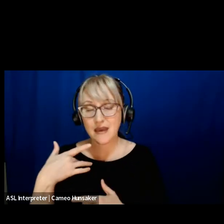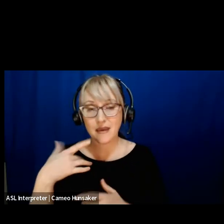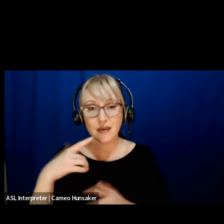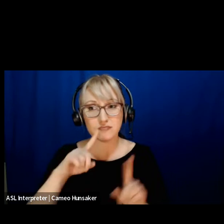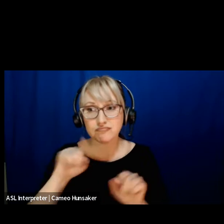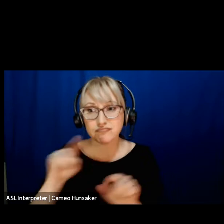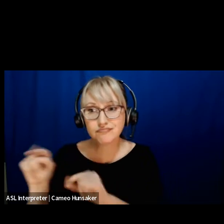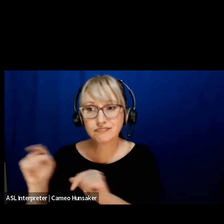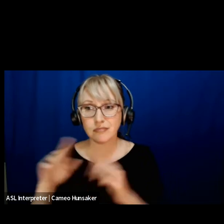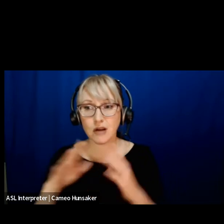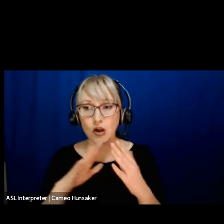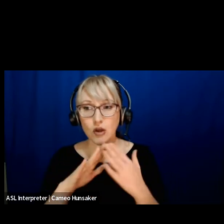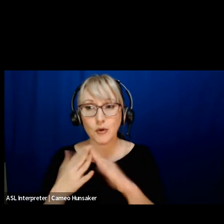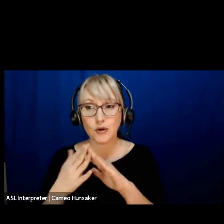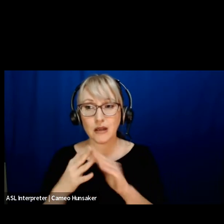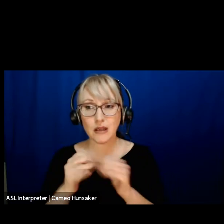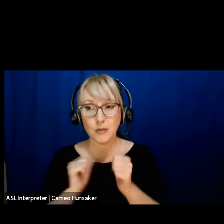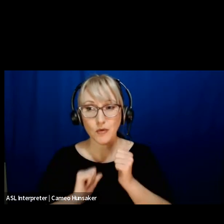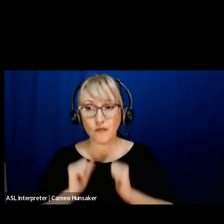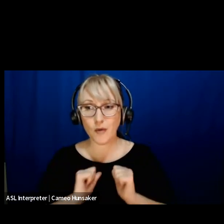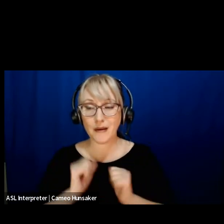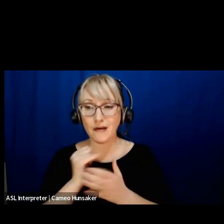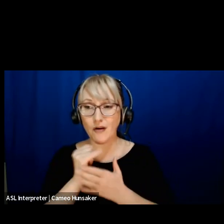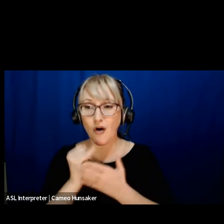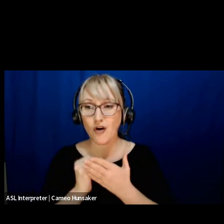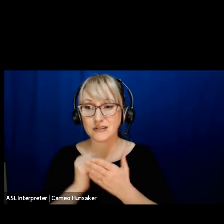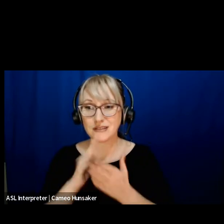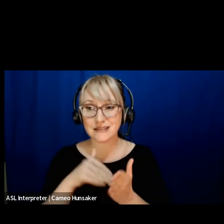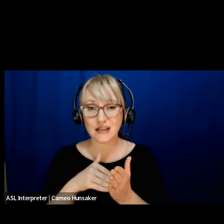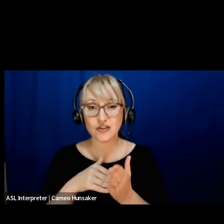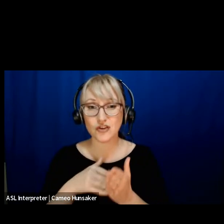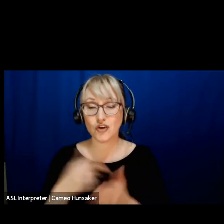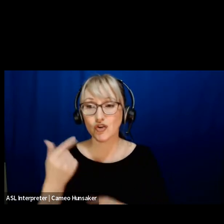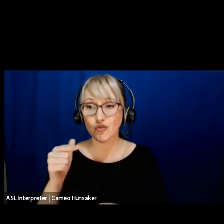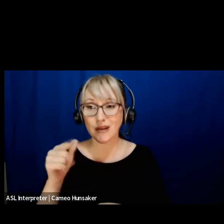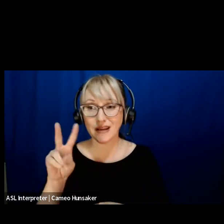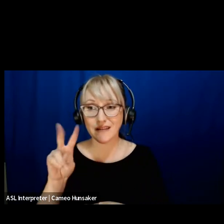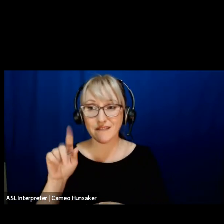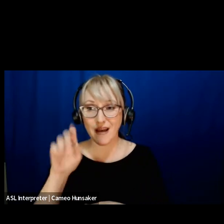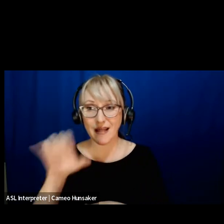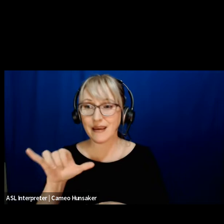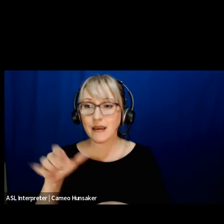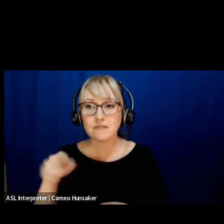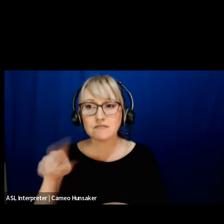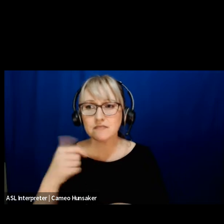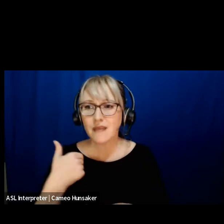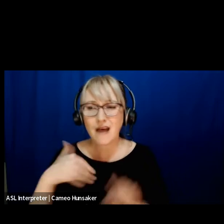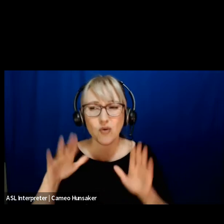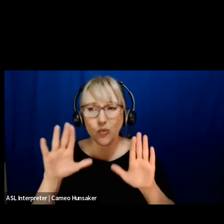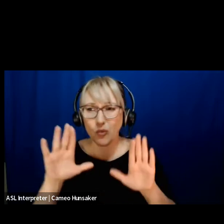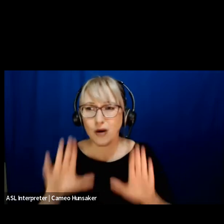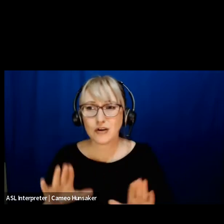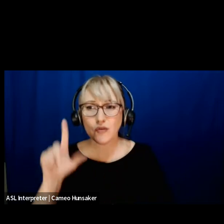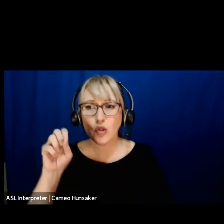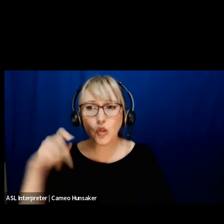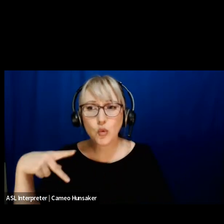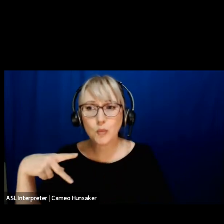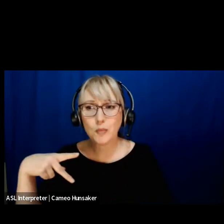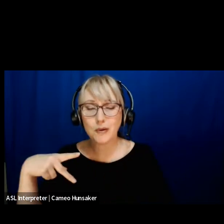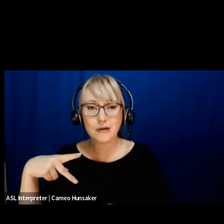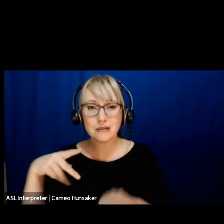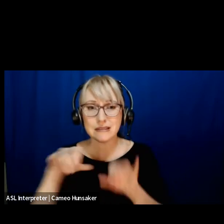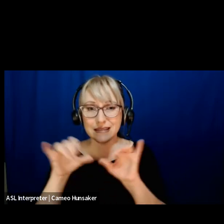Community Performing Arts Center in Green Valley, which has a wonderful loop system. And I saw Murder on the